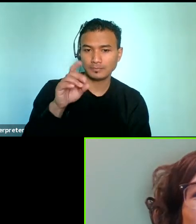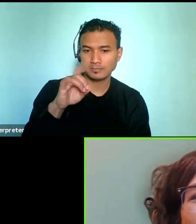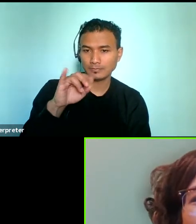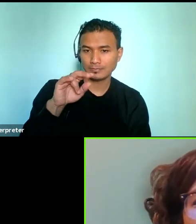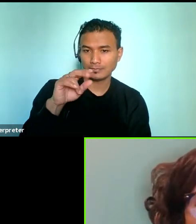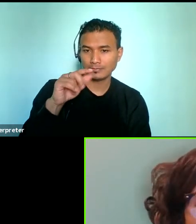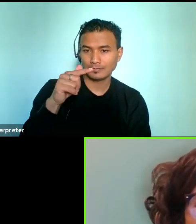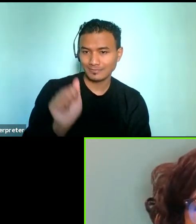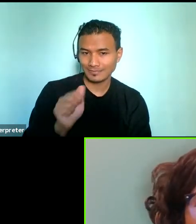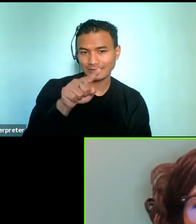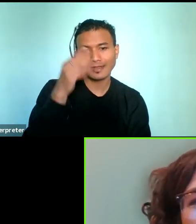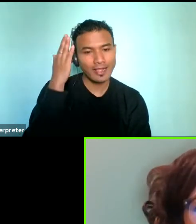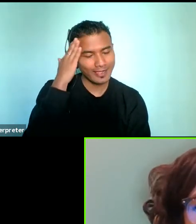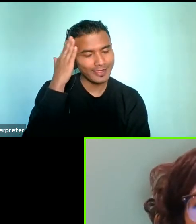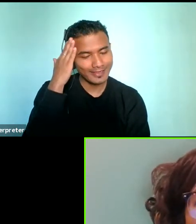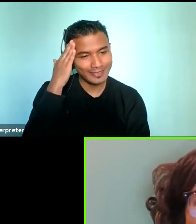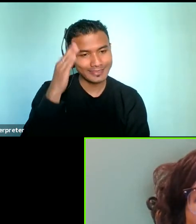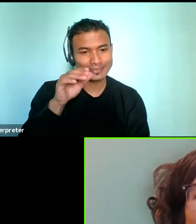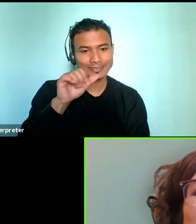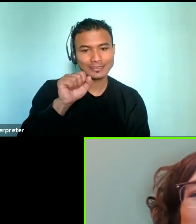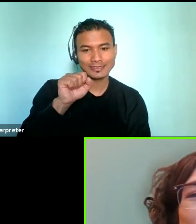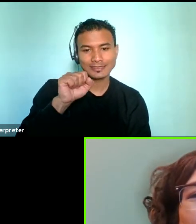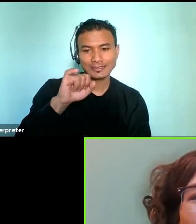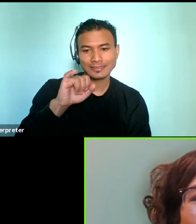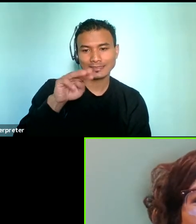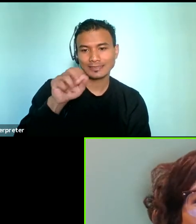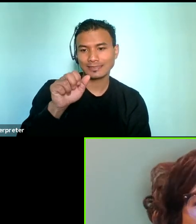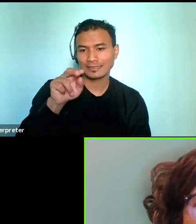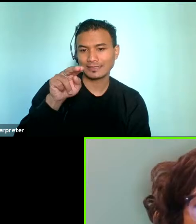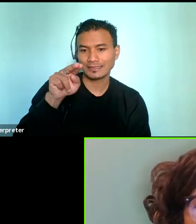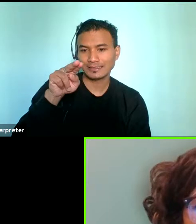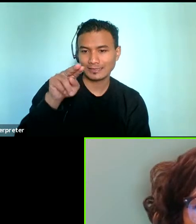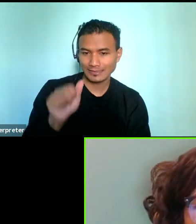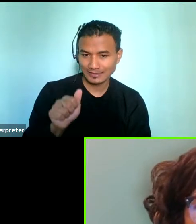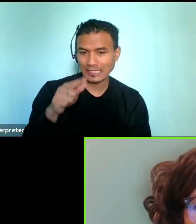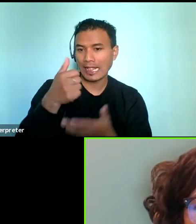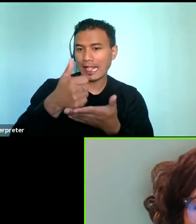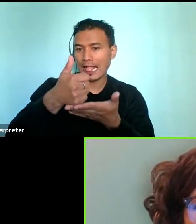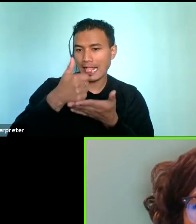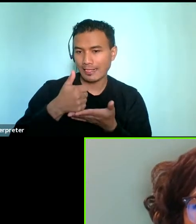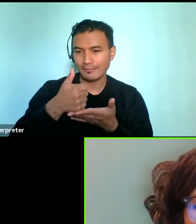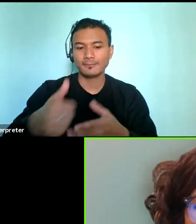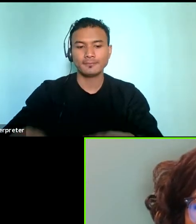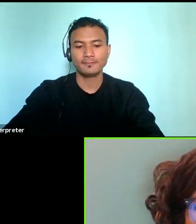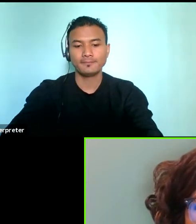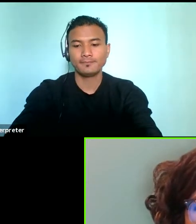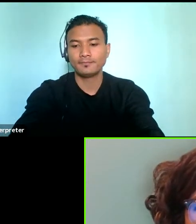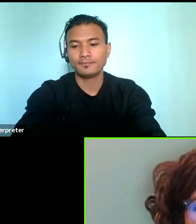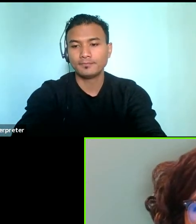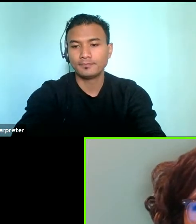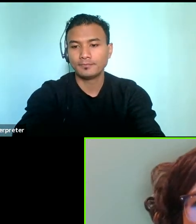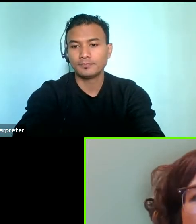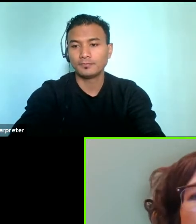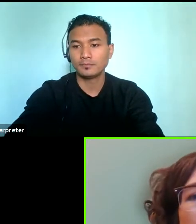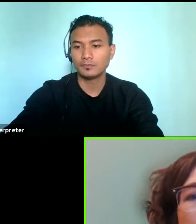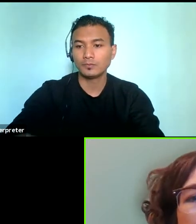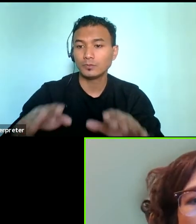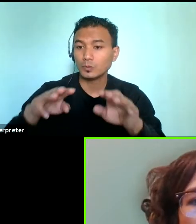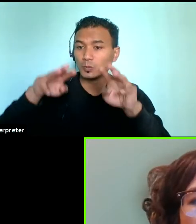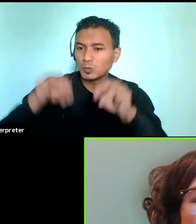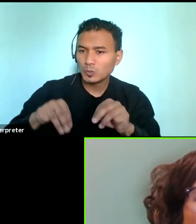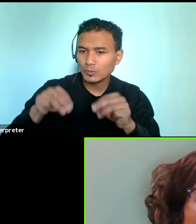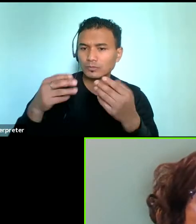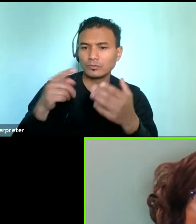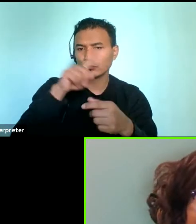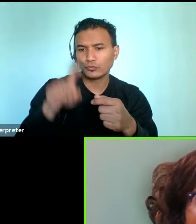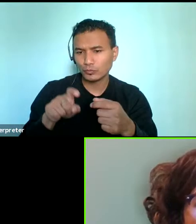know, and Simona, that you know as well, will help us identifying the most important questions in the